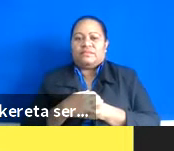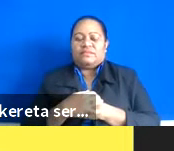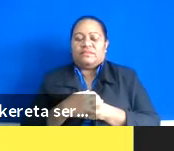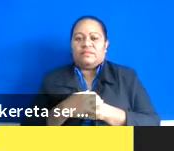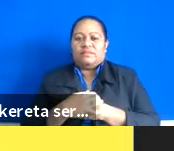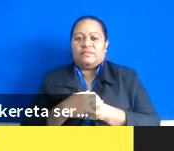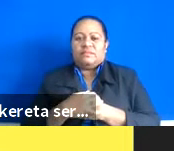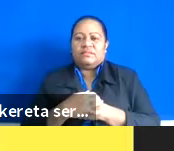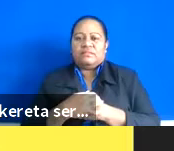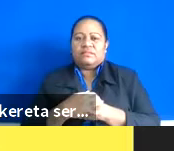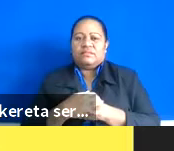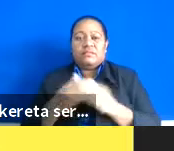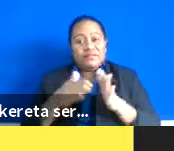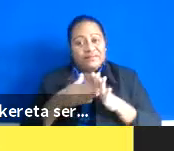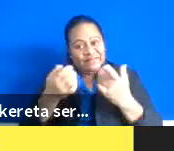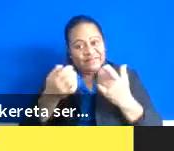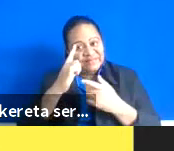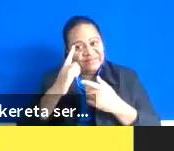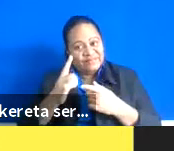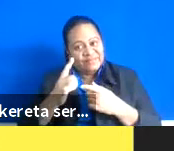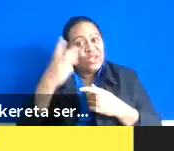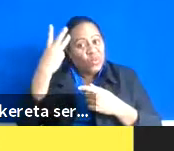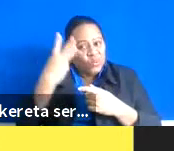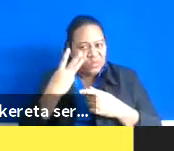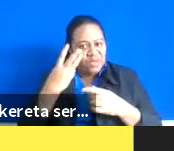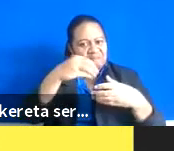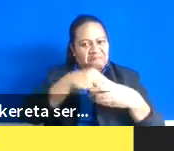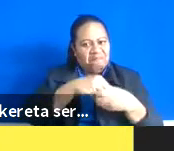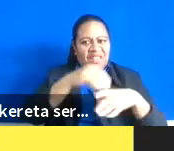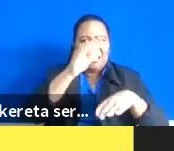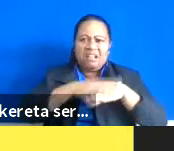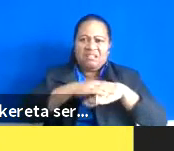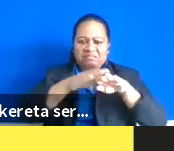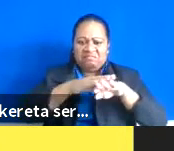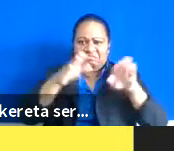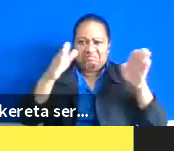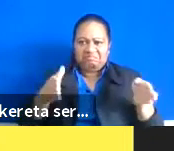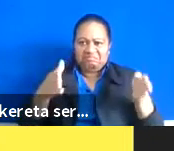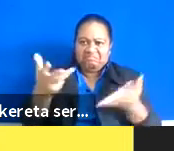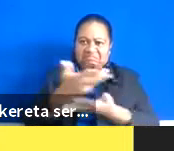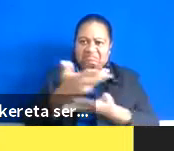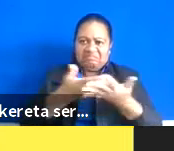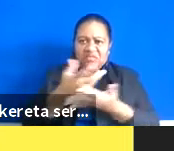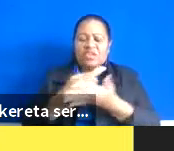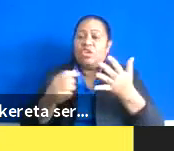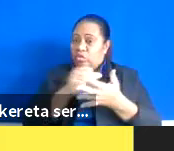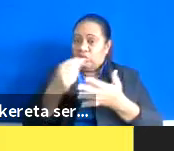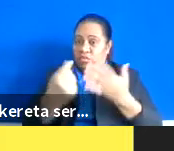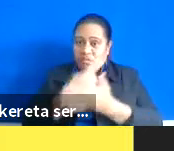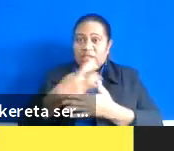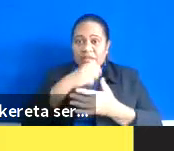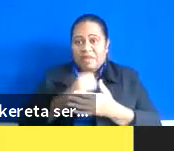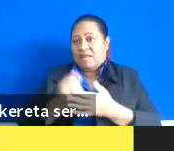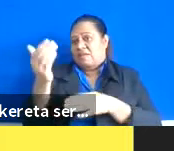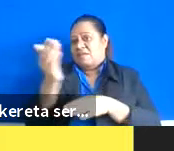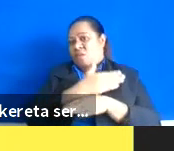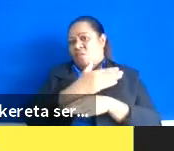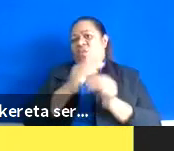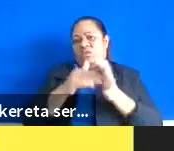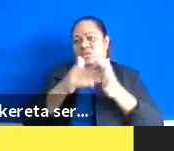Now you can see that women are now allowed to sit on the platforms where only men sat and plan for their